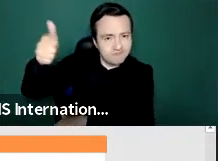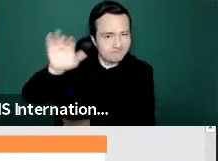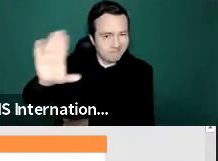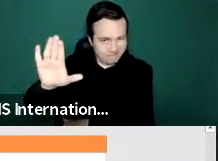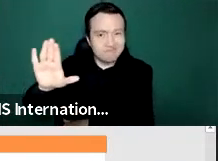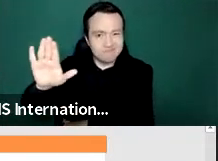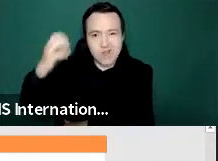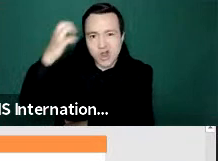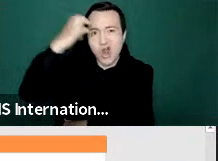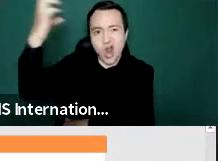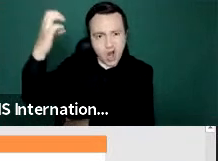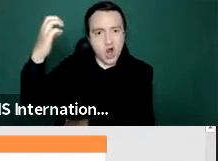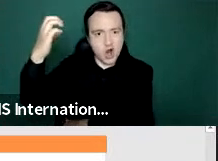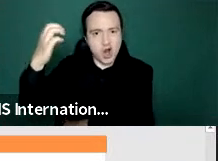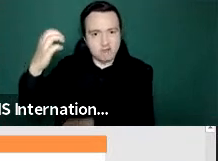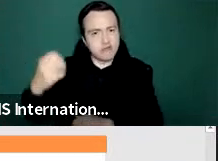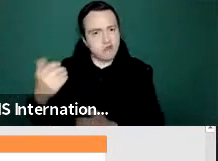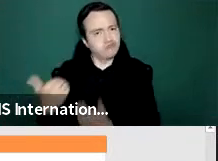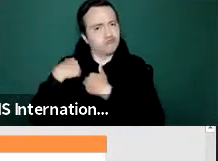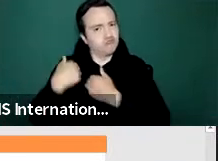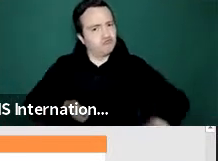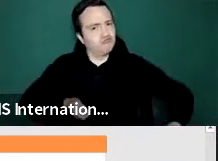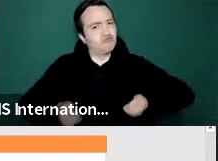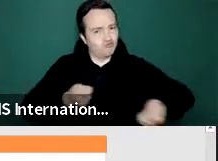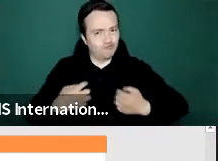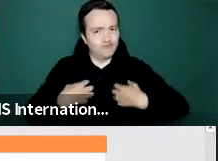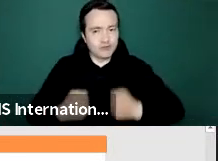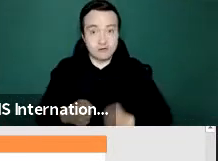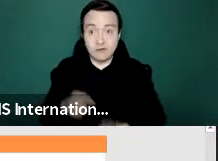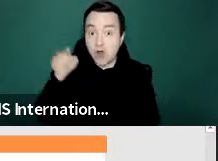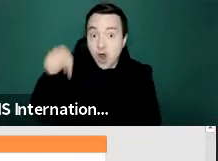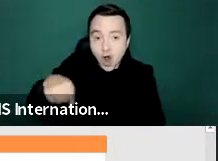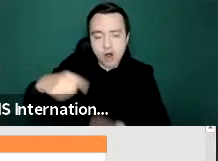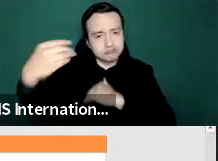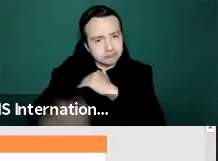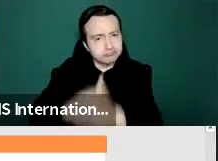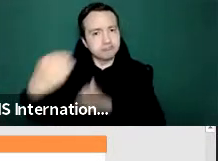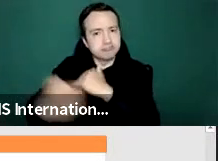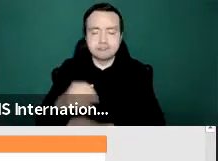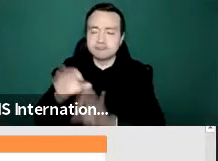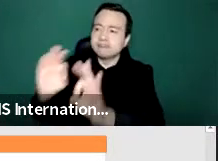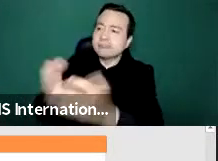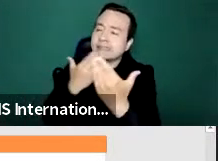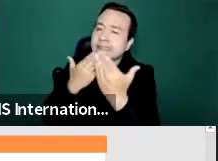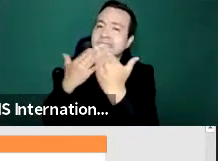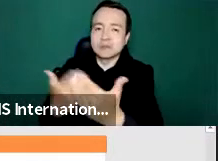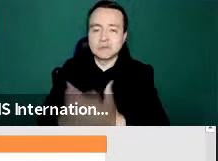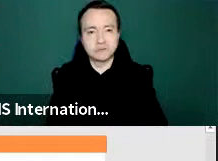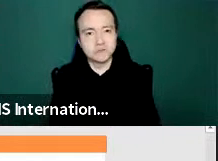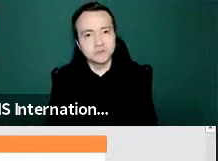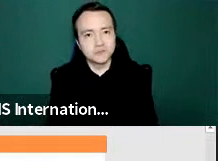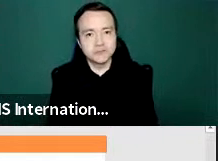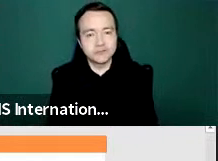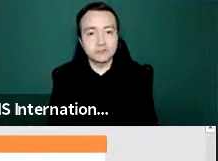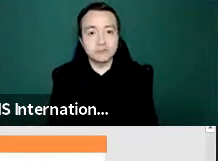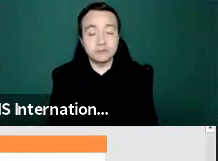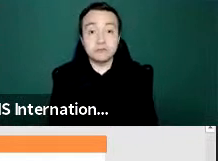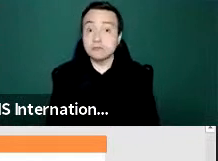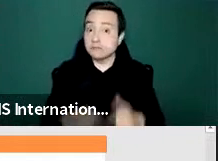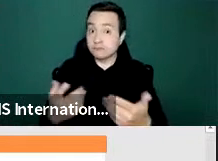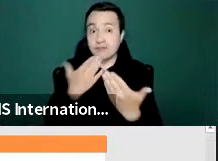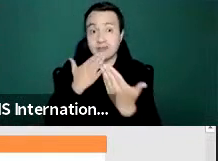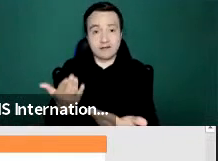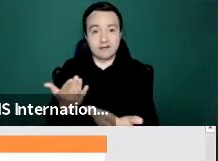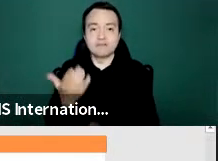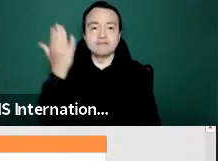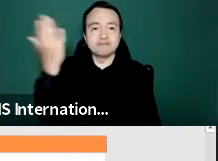to participate in this session. I wanted to recognize the Minister of Health of Argentina,